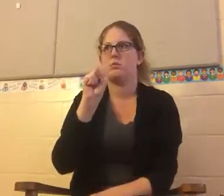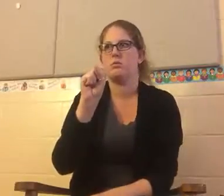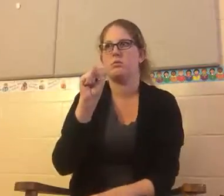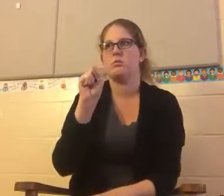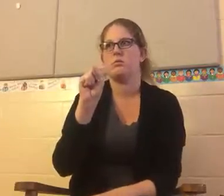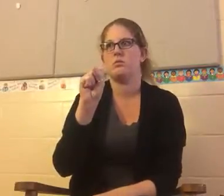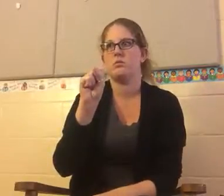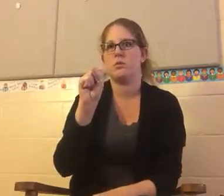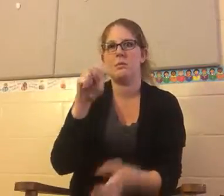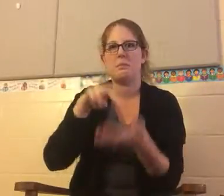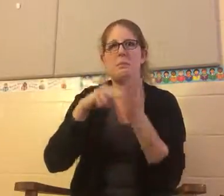which are those holes.